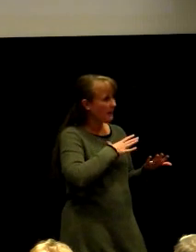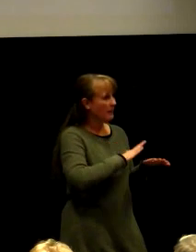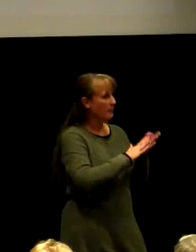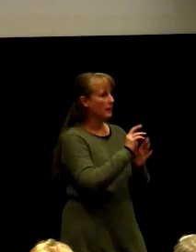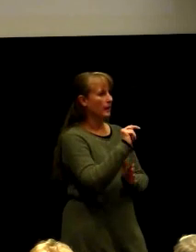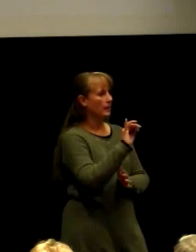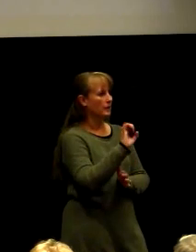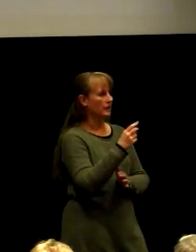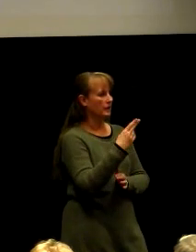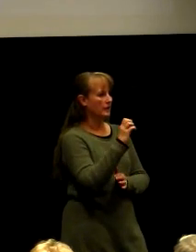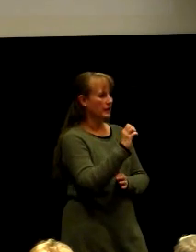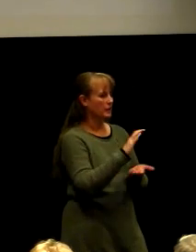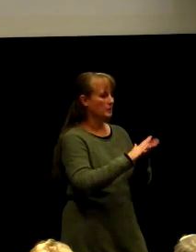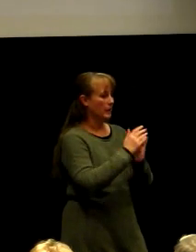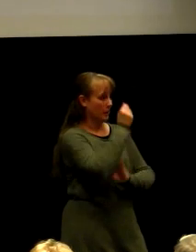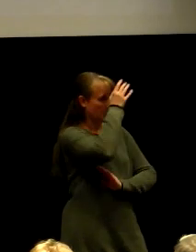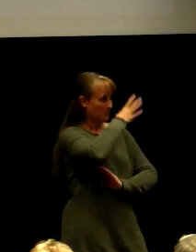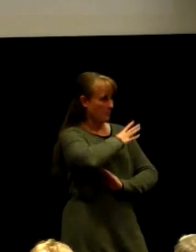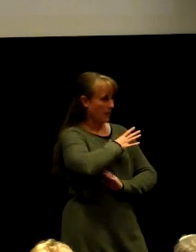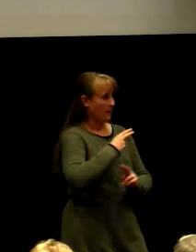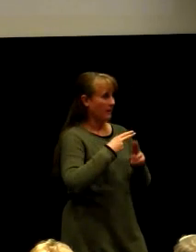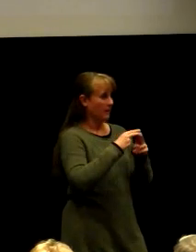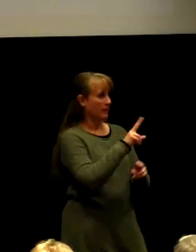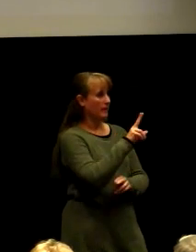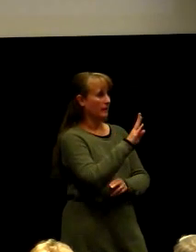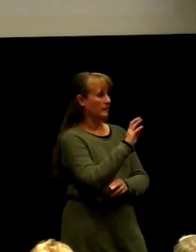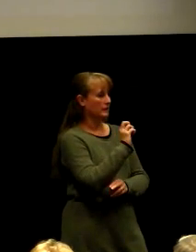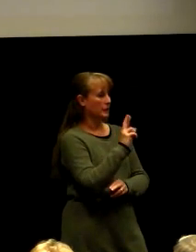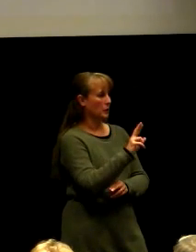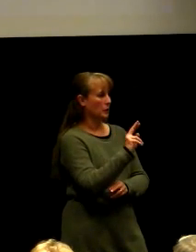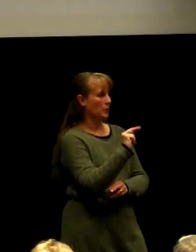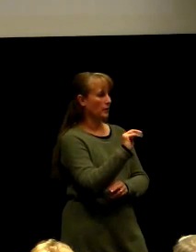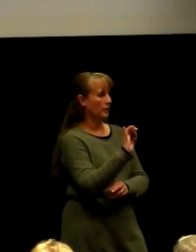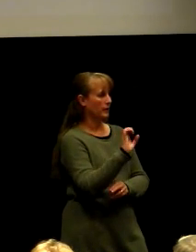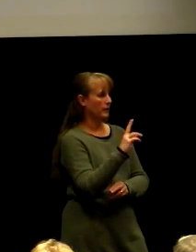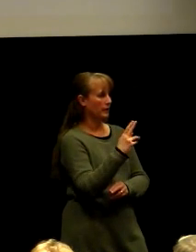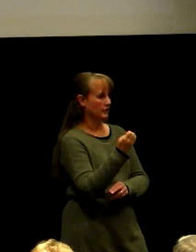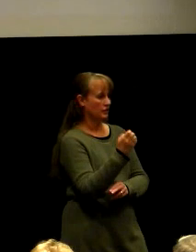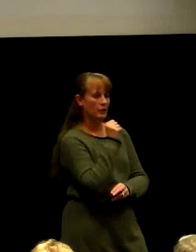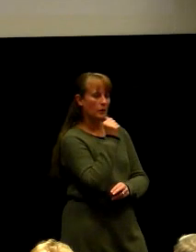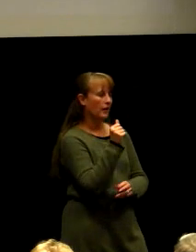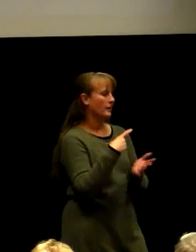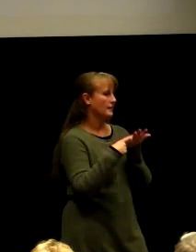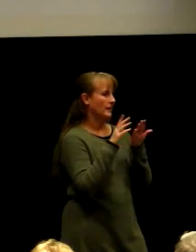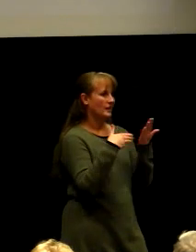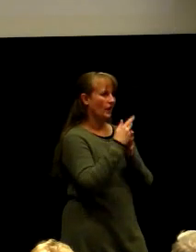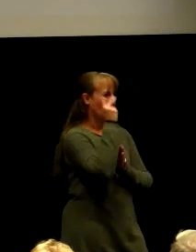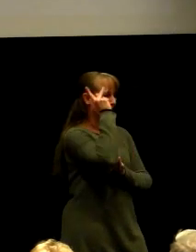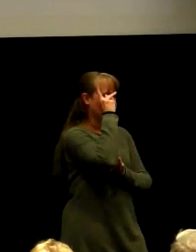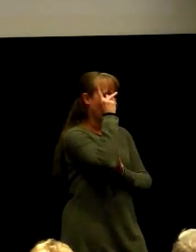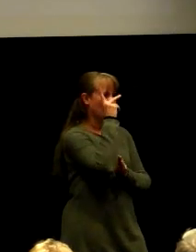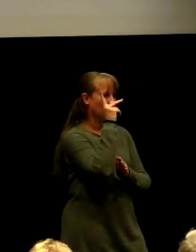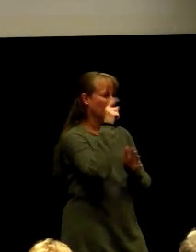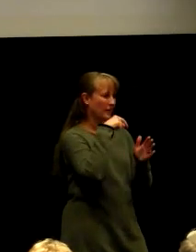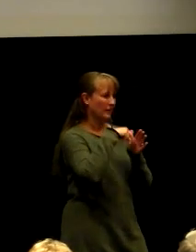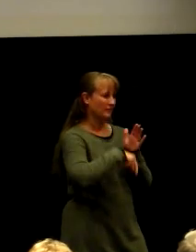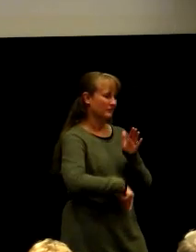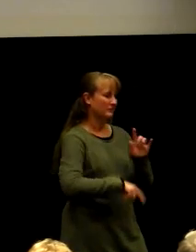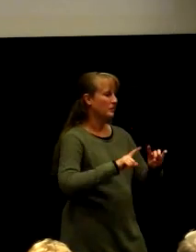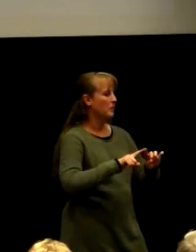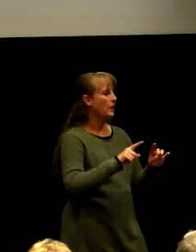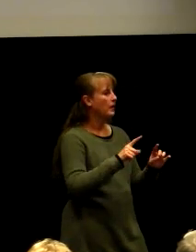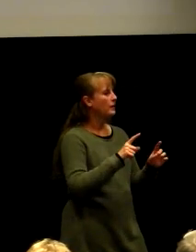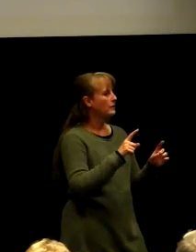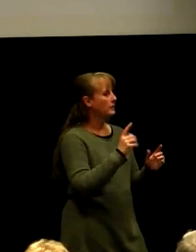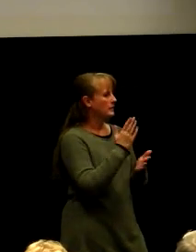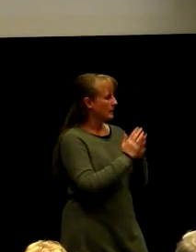man, and then to what he calls the Übermensch. We're not going to get into all the philosophy behind this right now, but there's some question